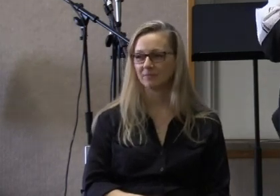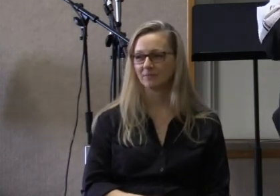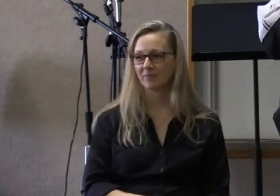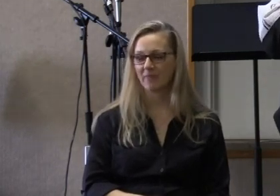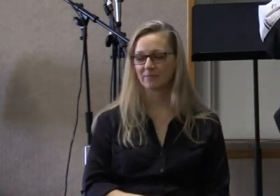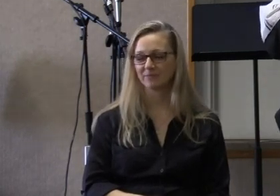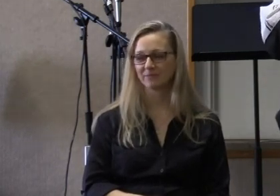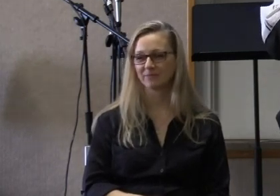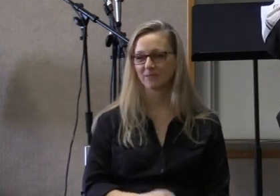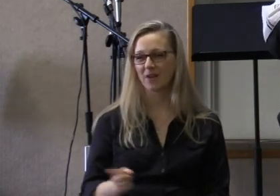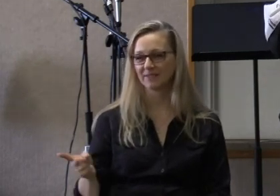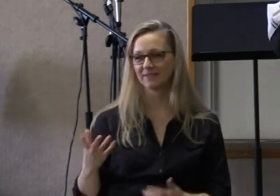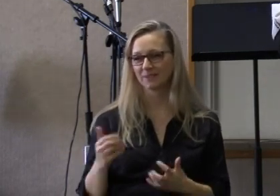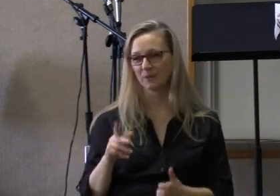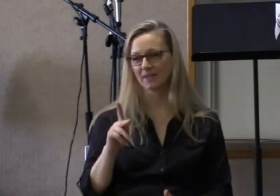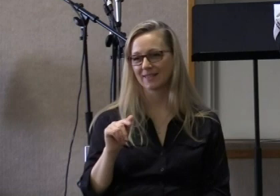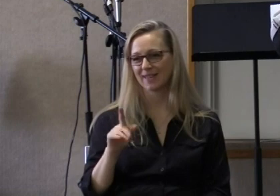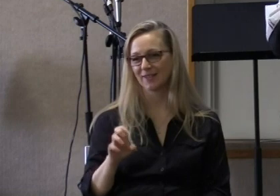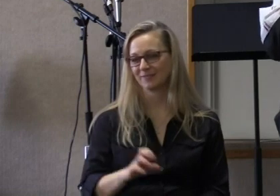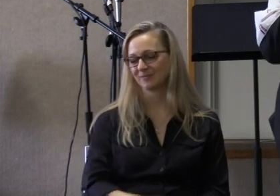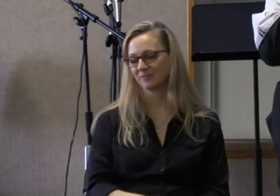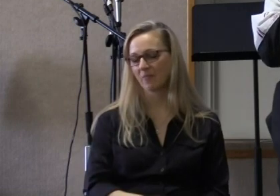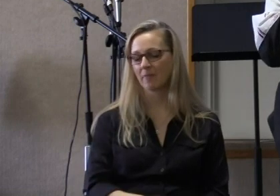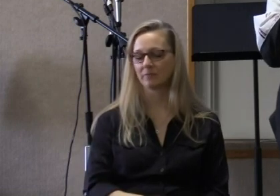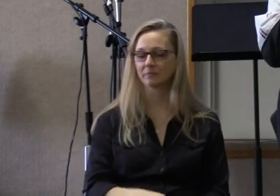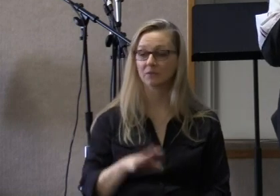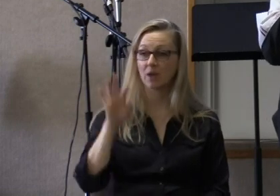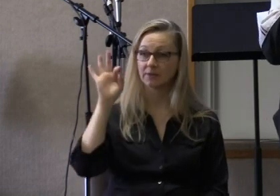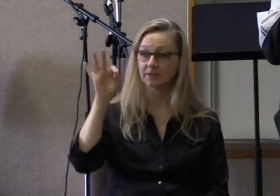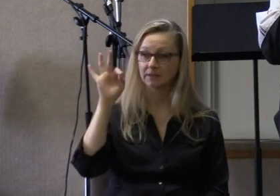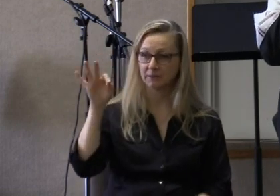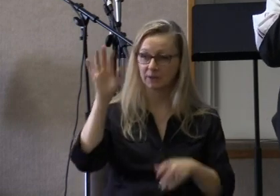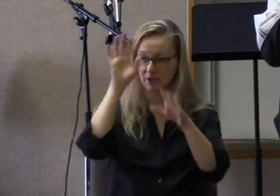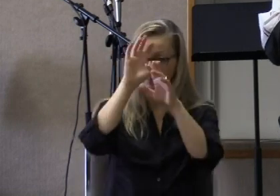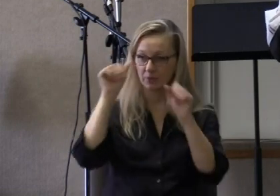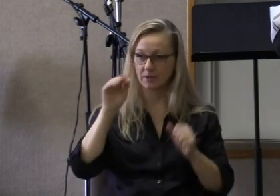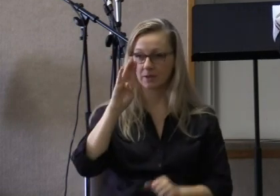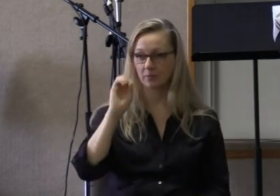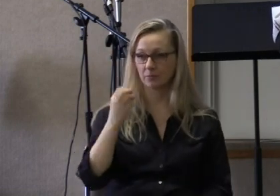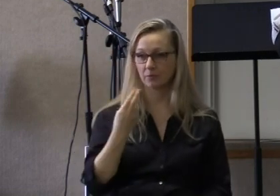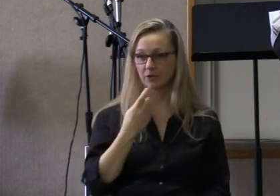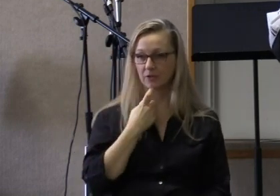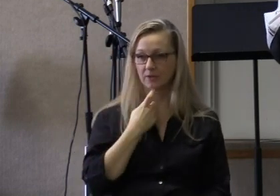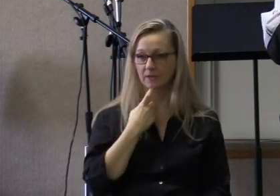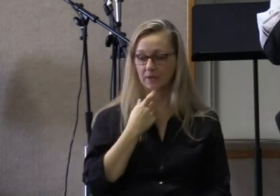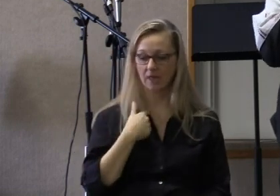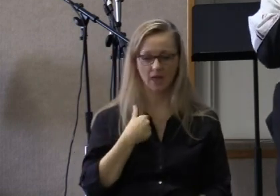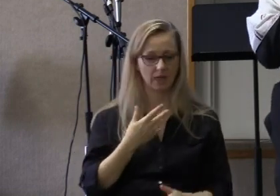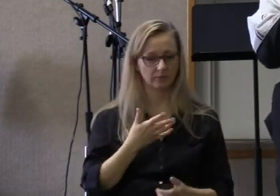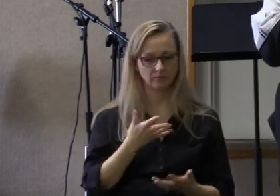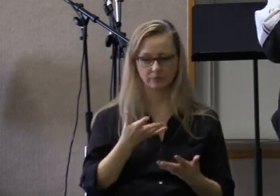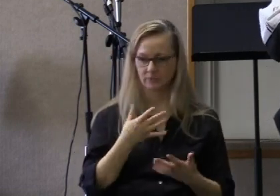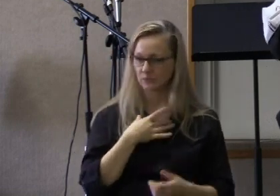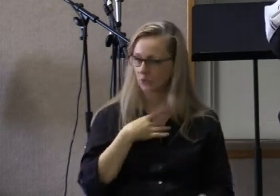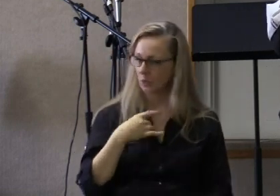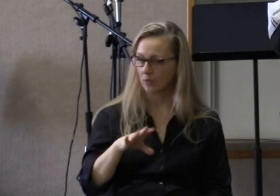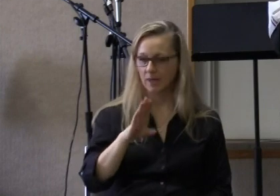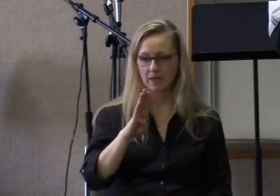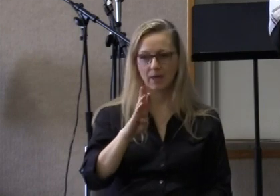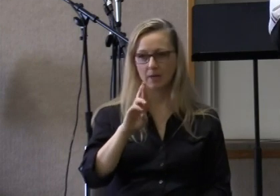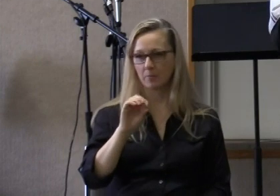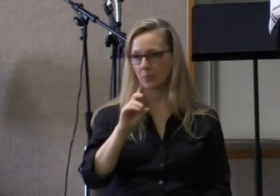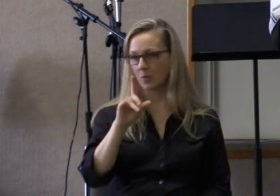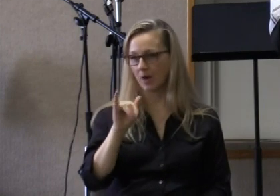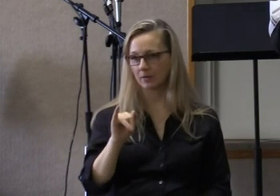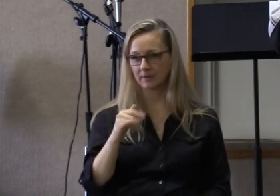In a speech on March 22nd, 1990, President George Bush said, I do not like broccoli, and I haven't liked